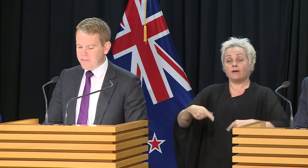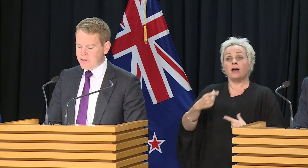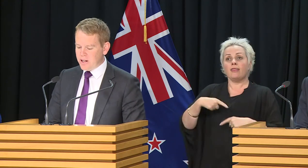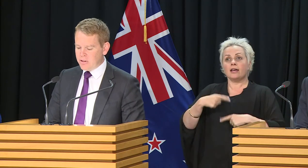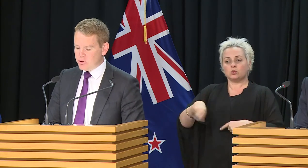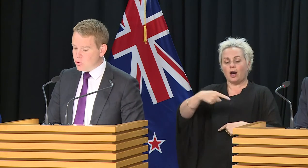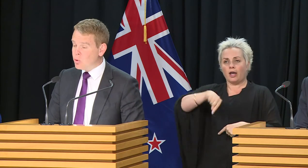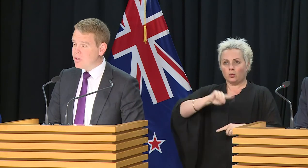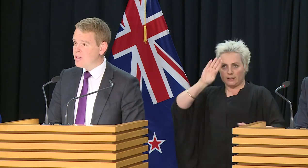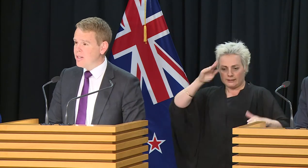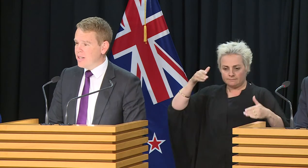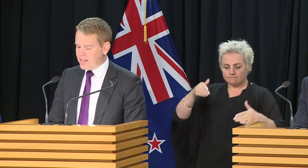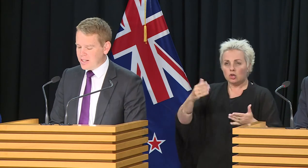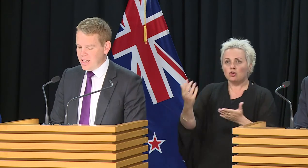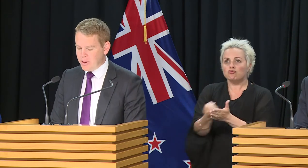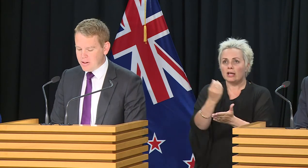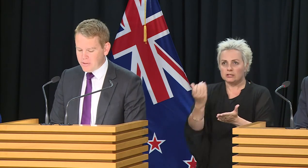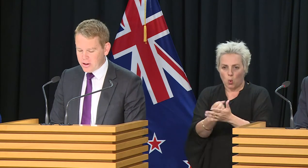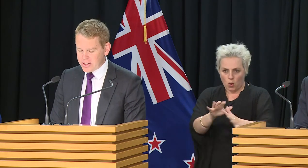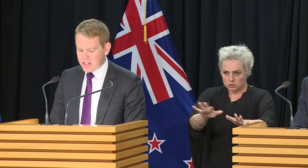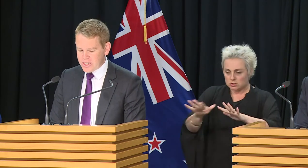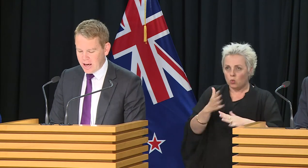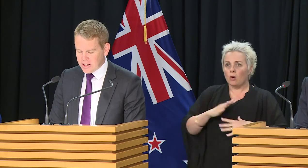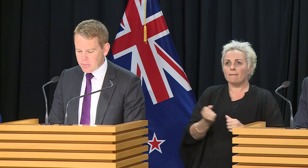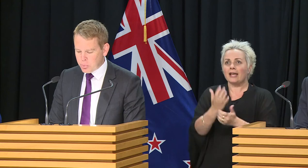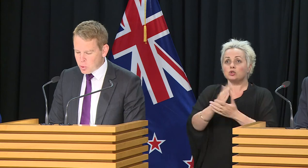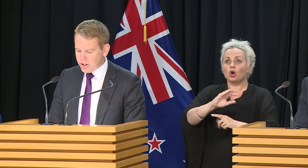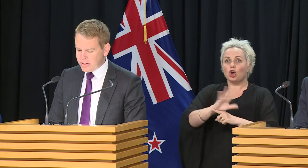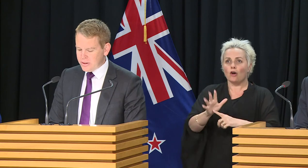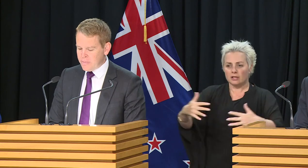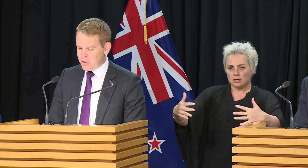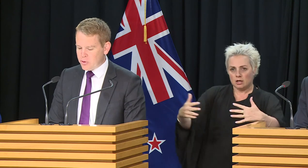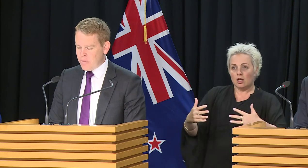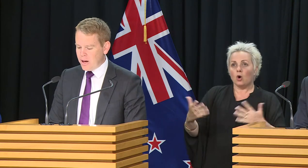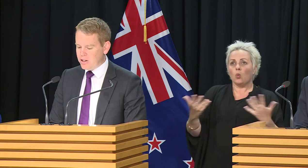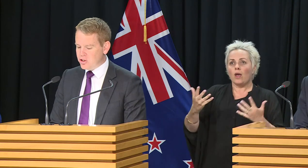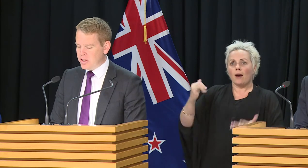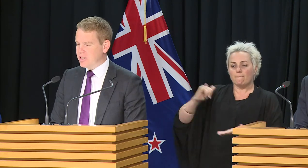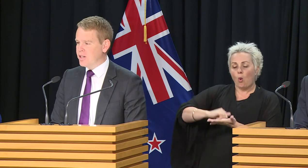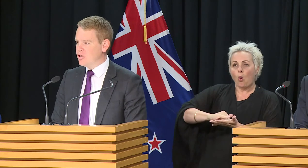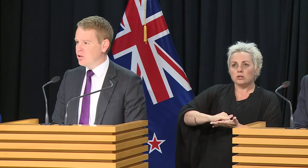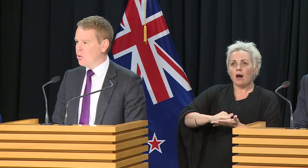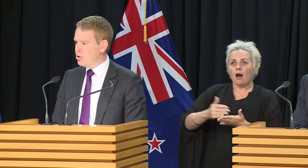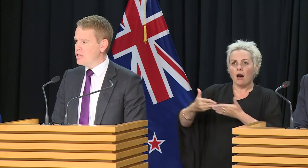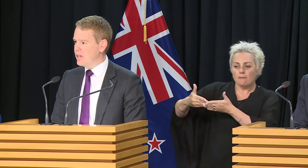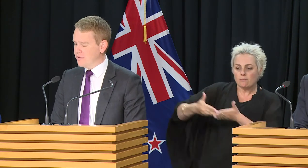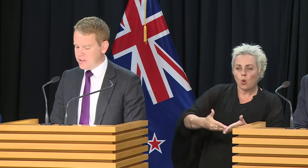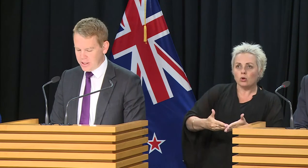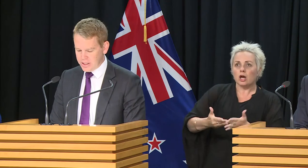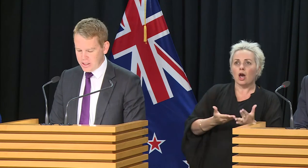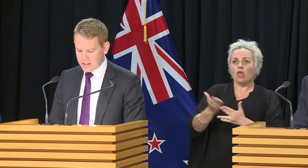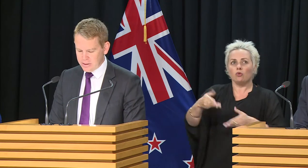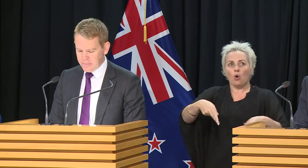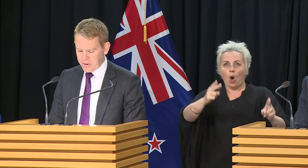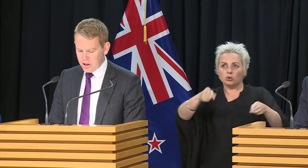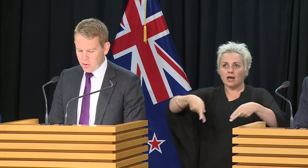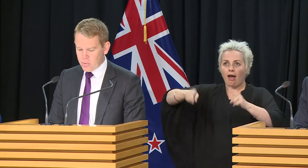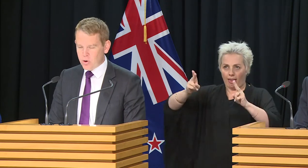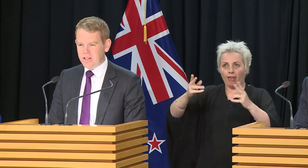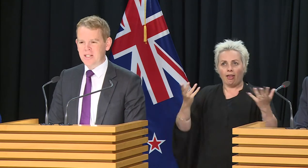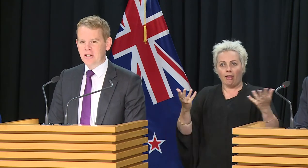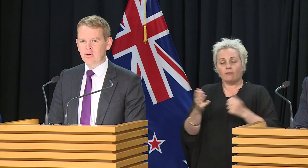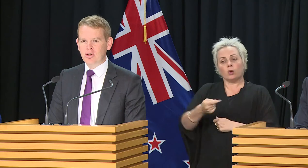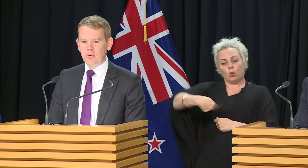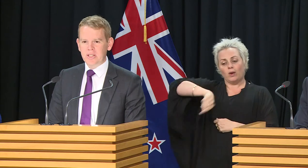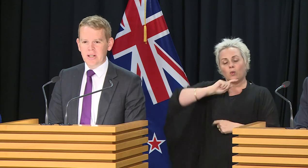such an effort and resource into keeping the virus contained at the border through our managed isolation and quarantine facilities. We